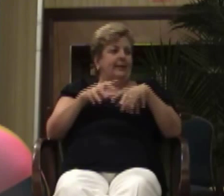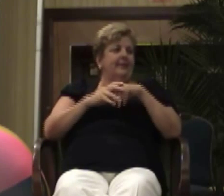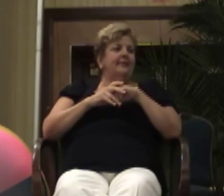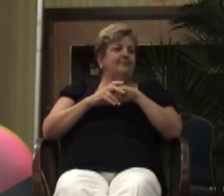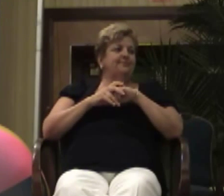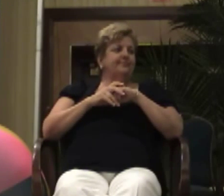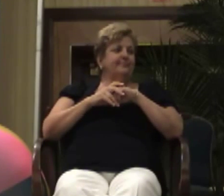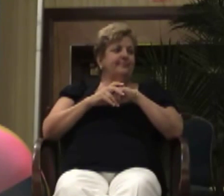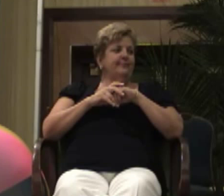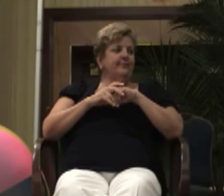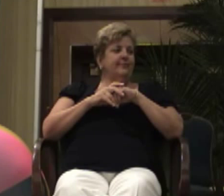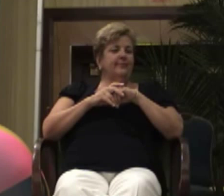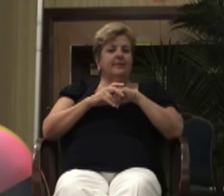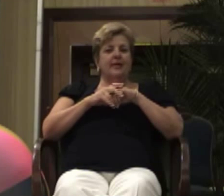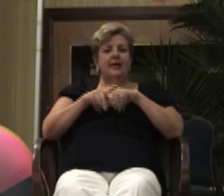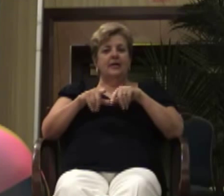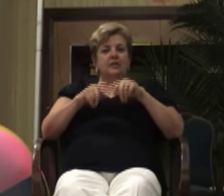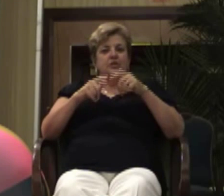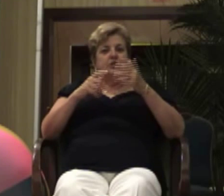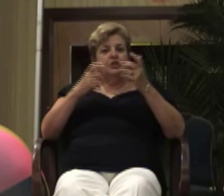She won about, what was it, $3,500?